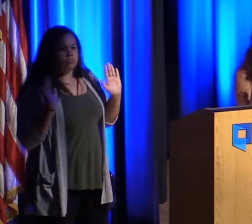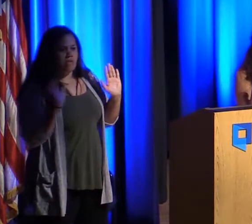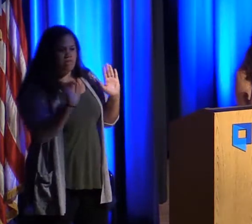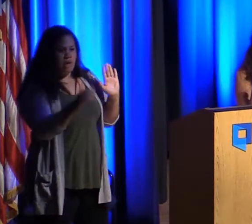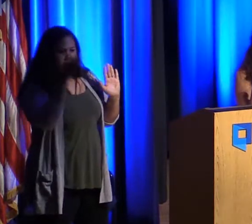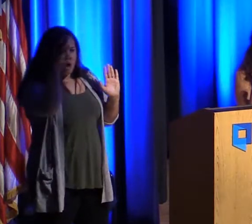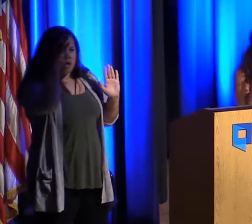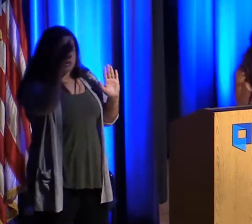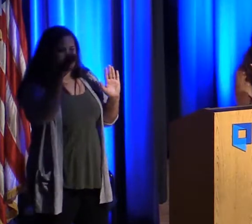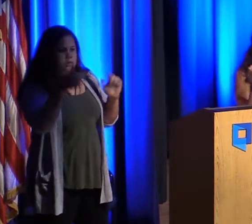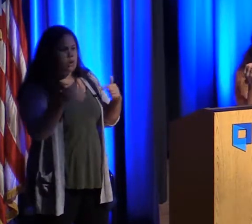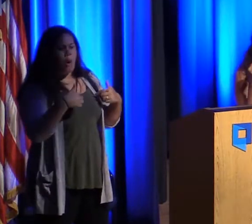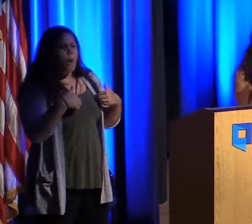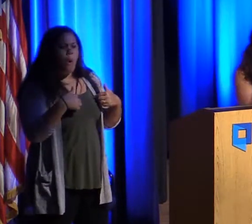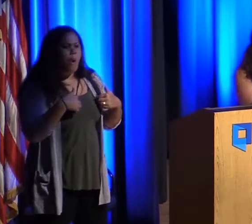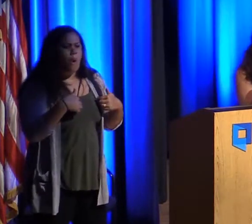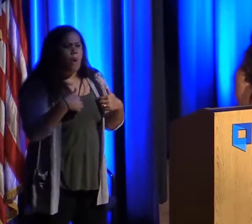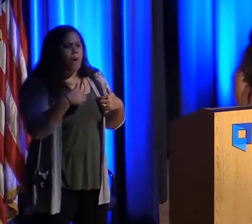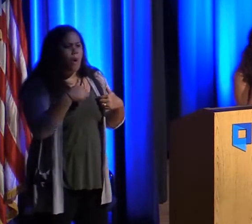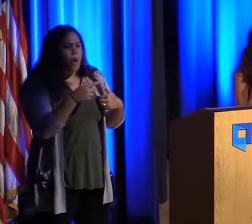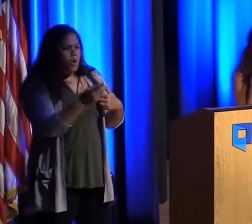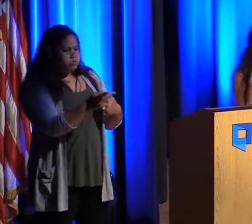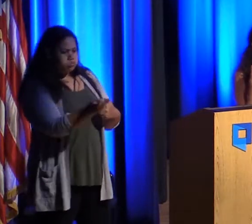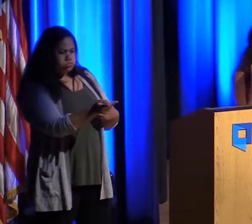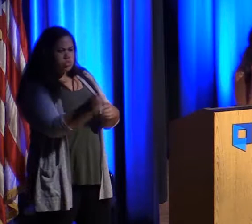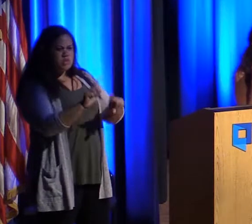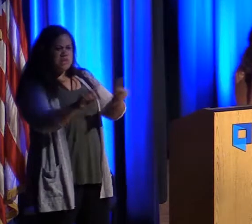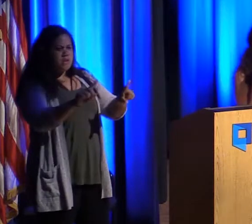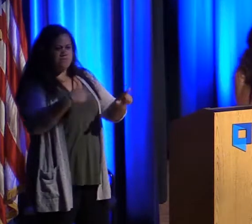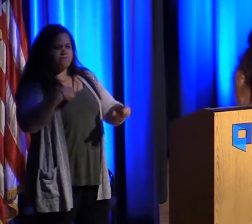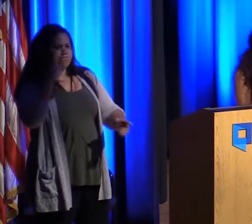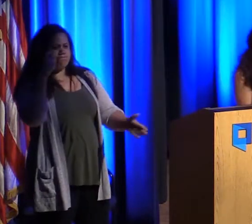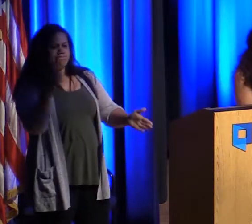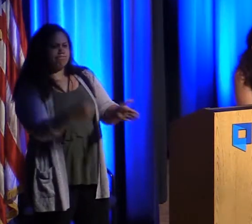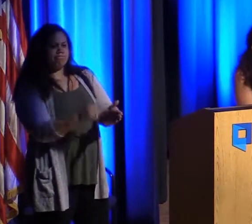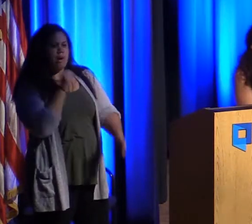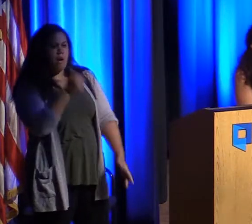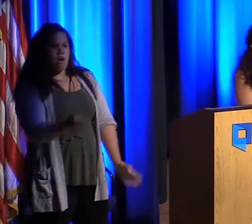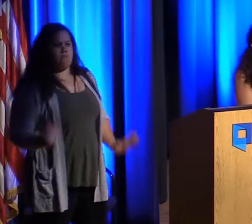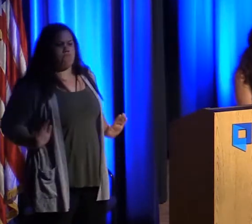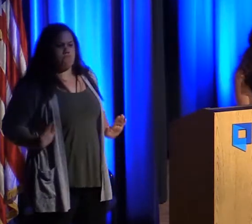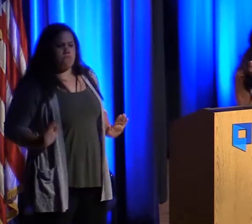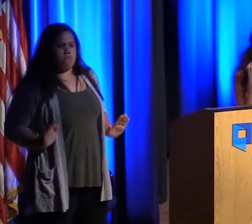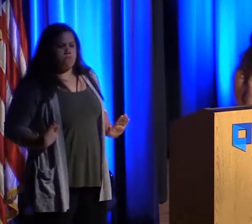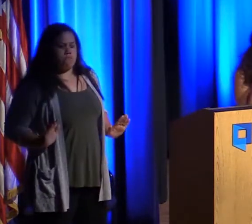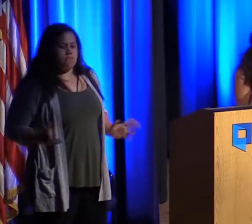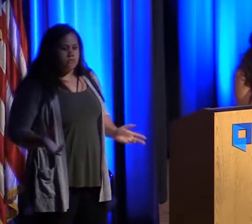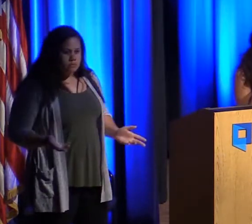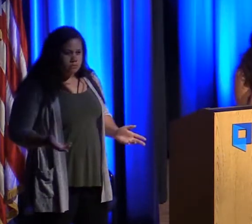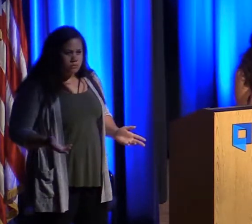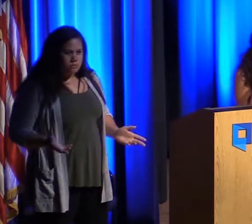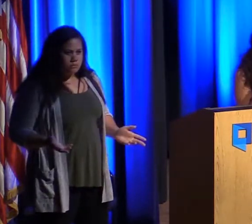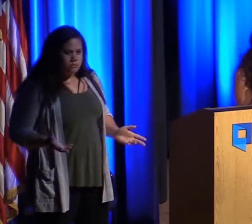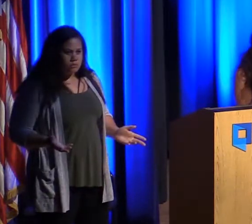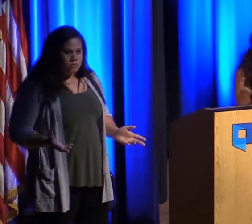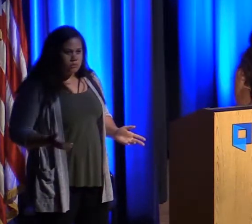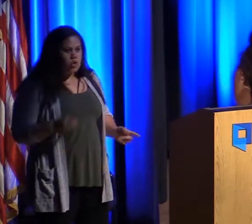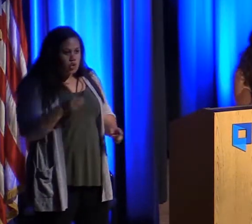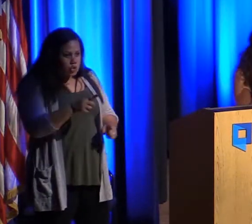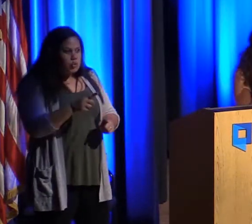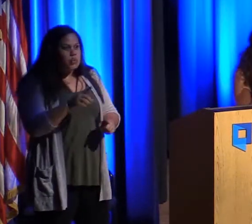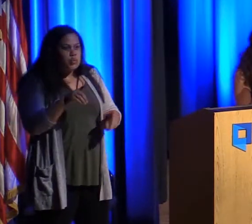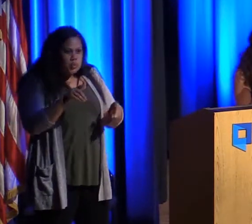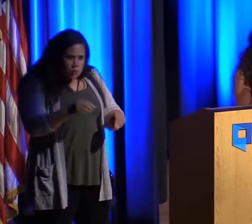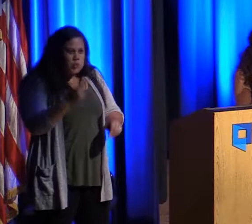color. Like, I don't see that the two of you are different. Well, actually, unless you're actually colorblind, you do